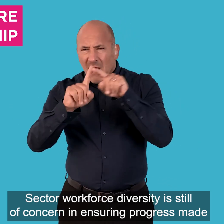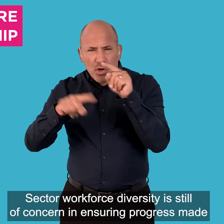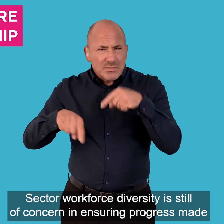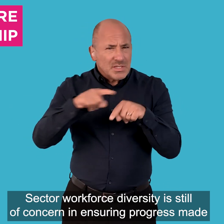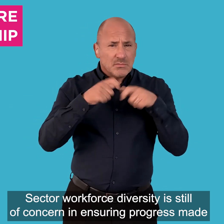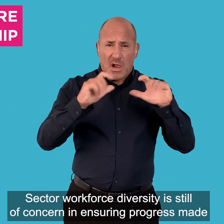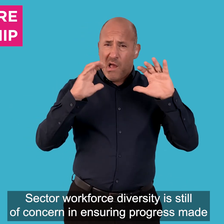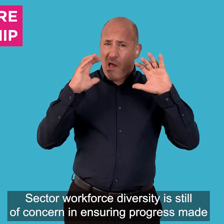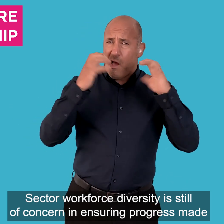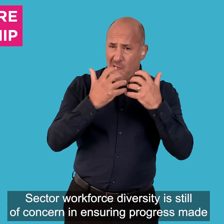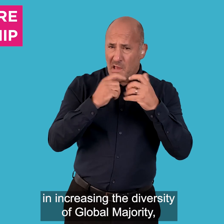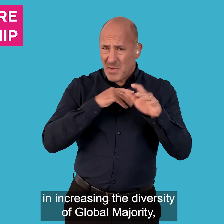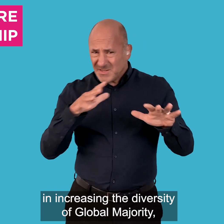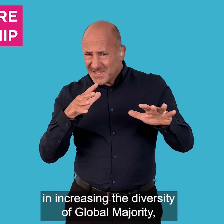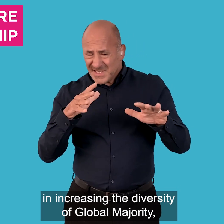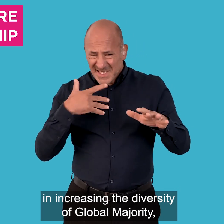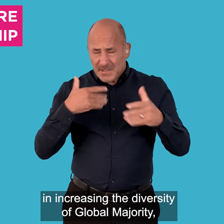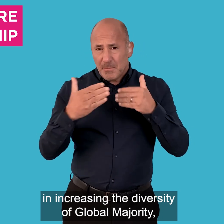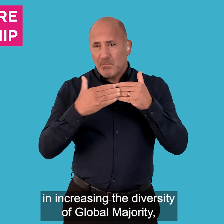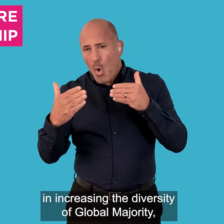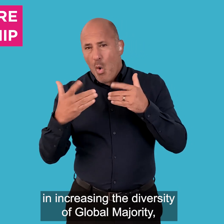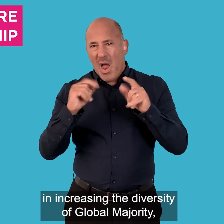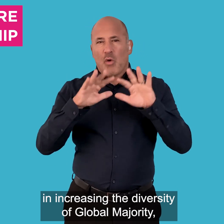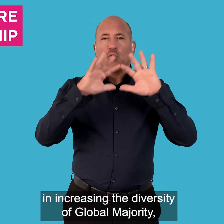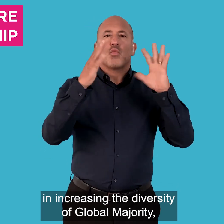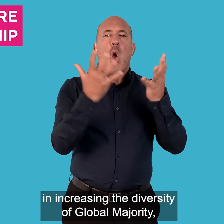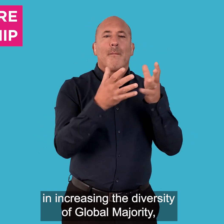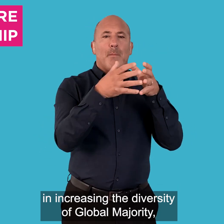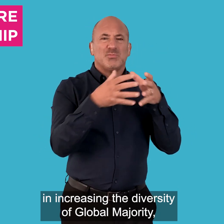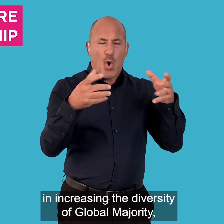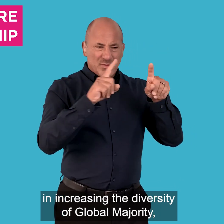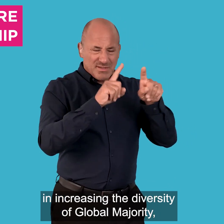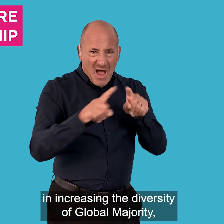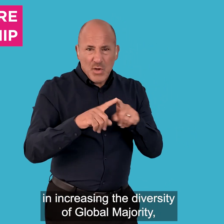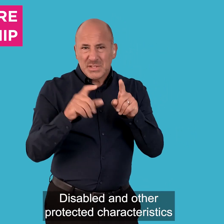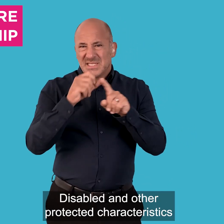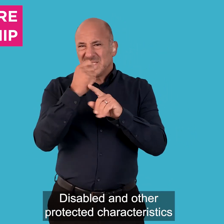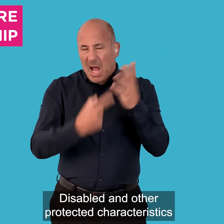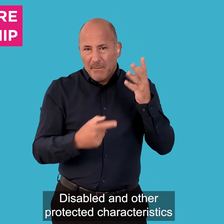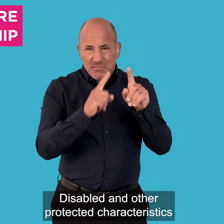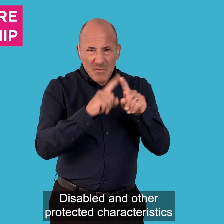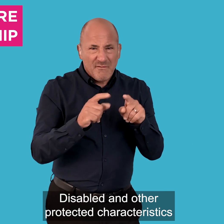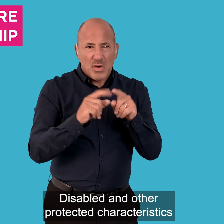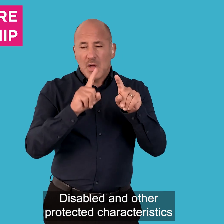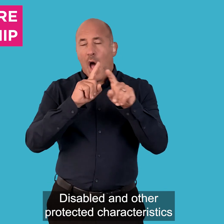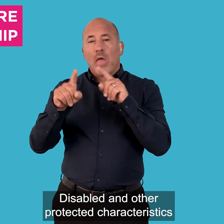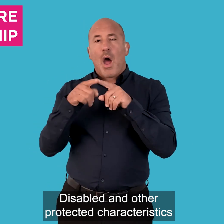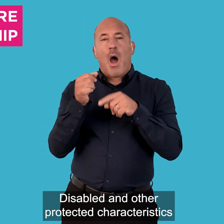in ensuring progress made in increasing the diversity of global majority, disabled and other